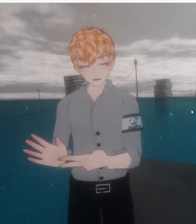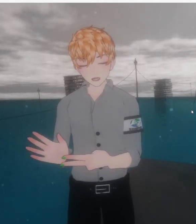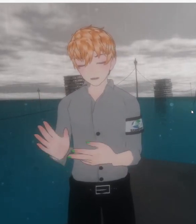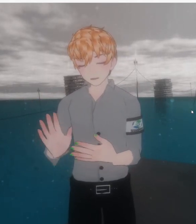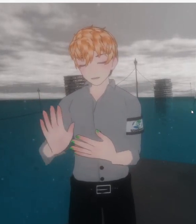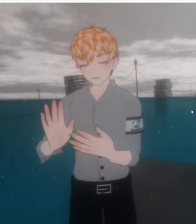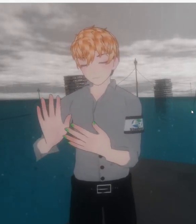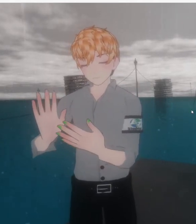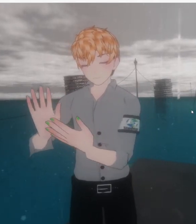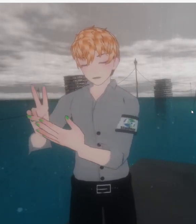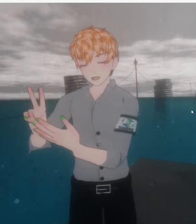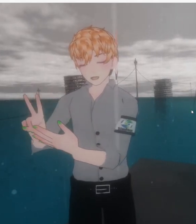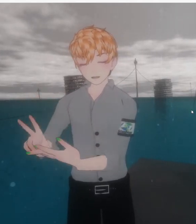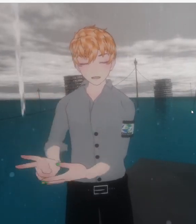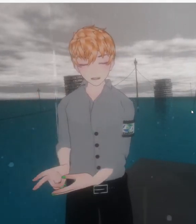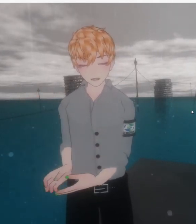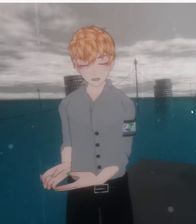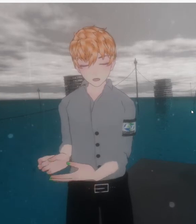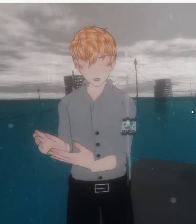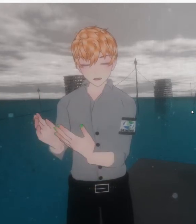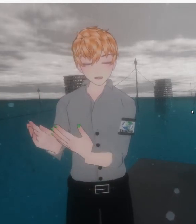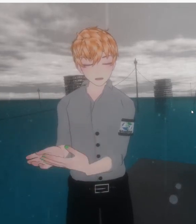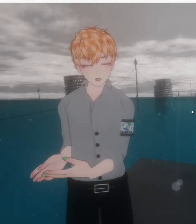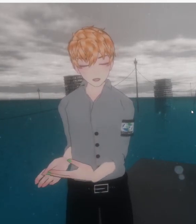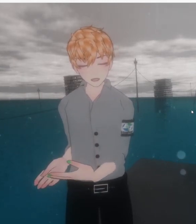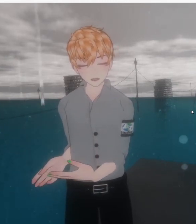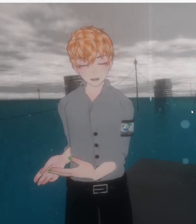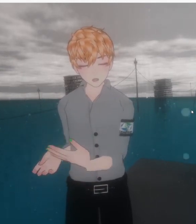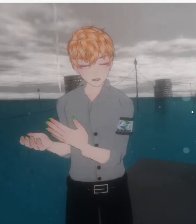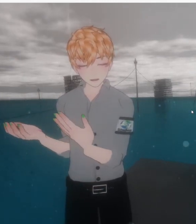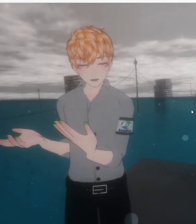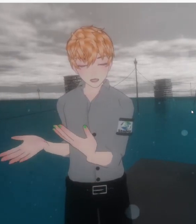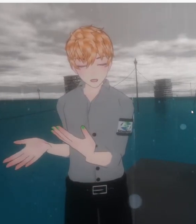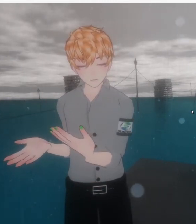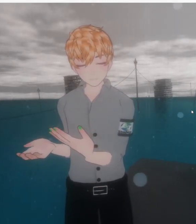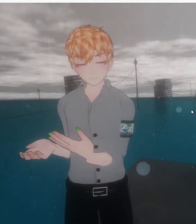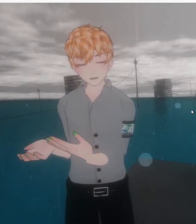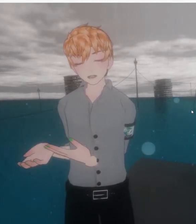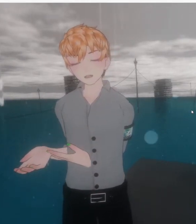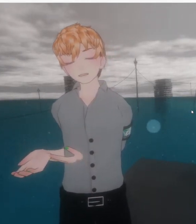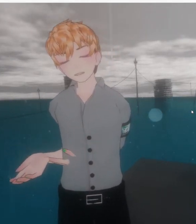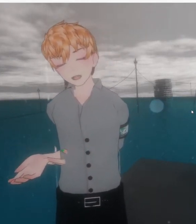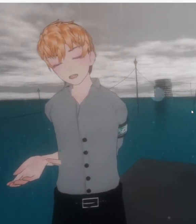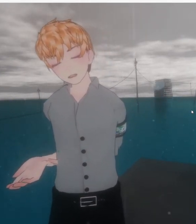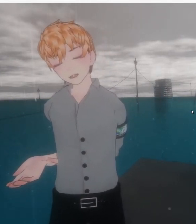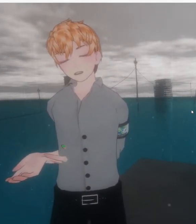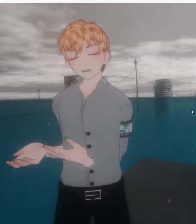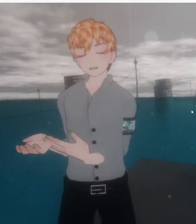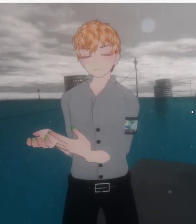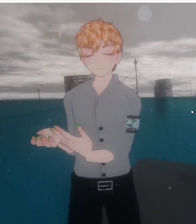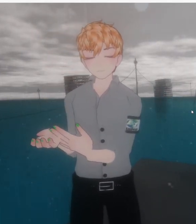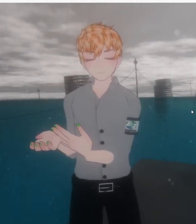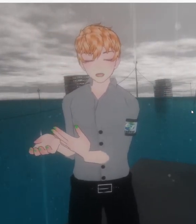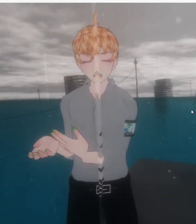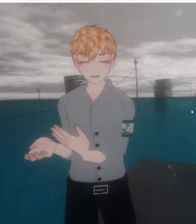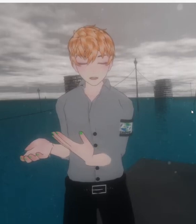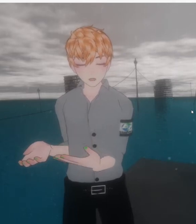that helps me to cope with it, even though I can't do anything about the larger society that we are living